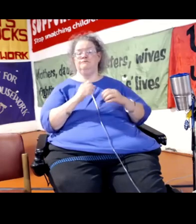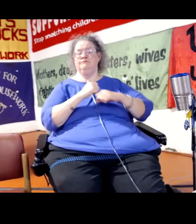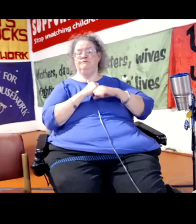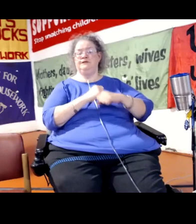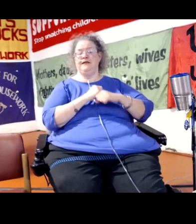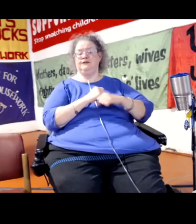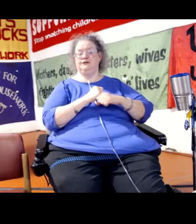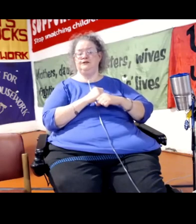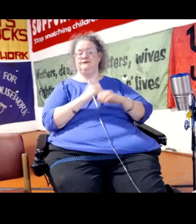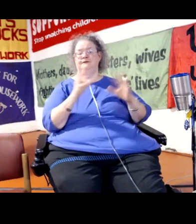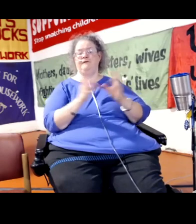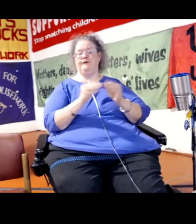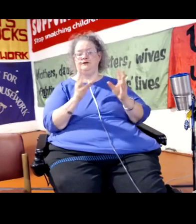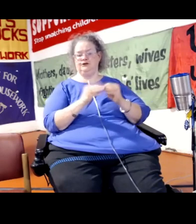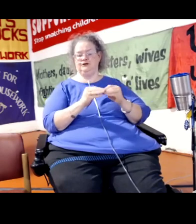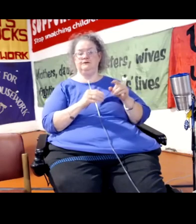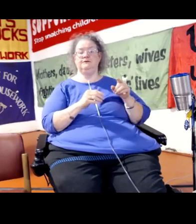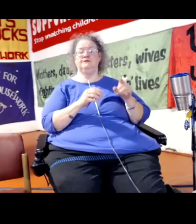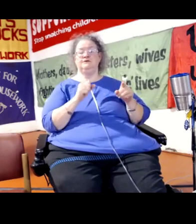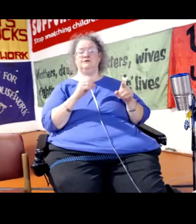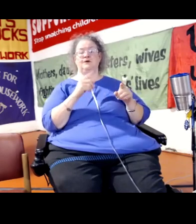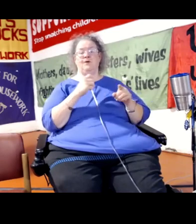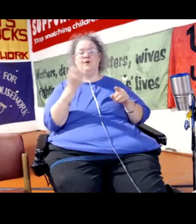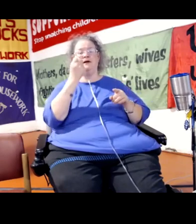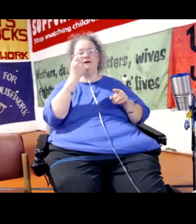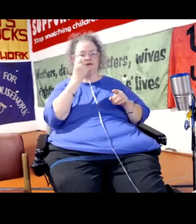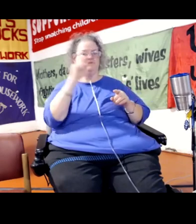there with there was a whole bunch of